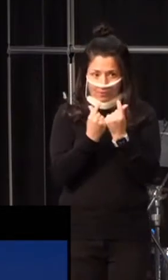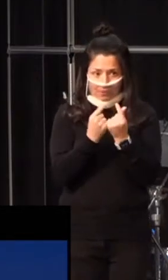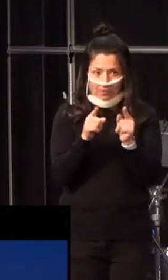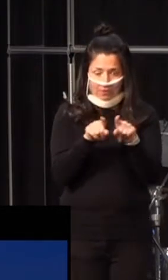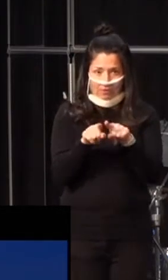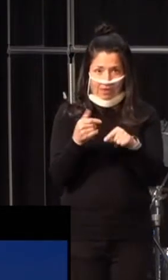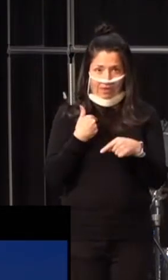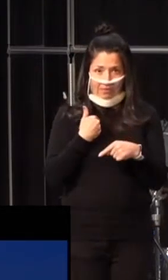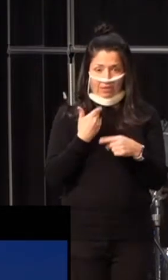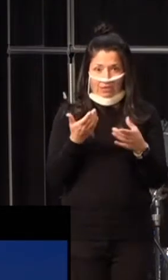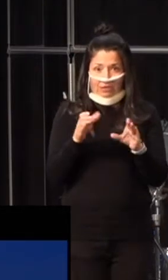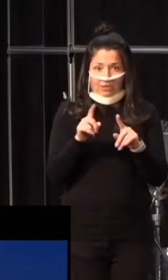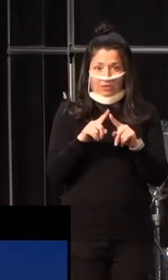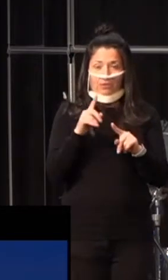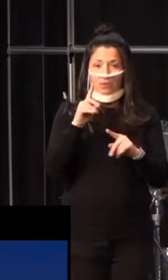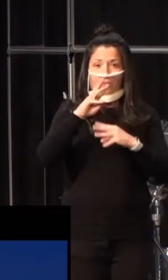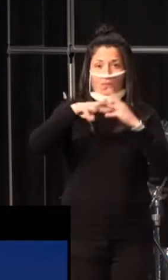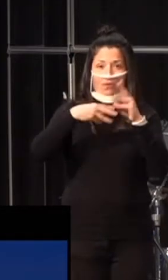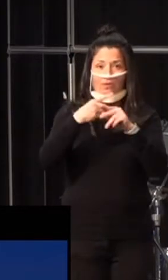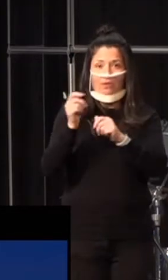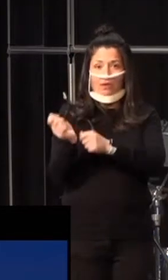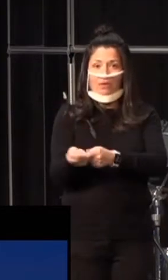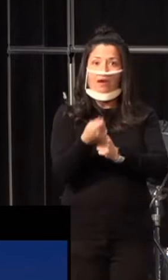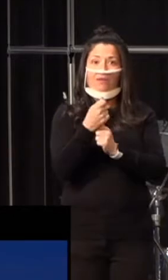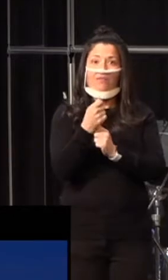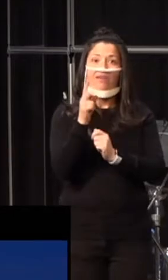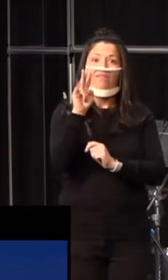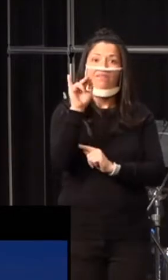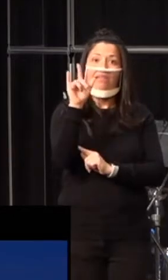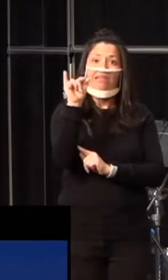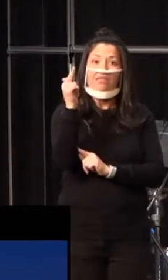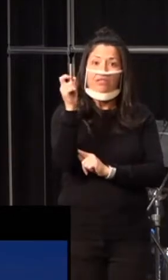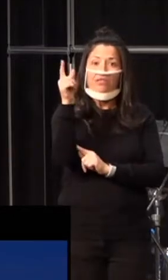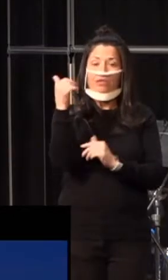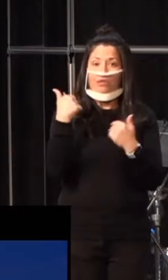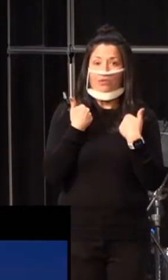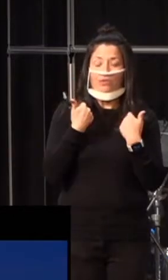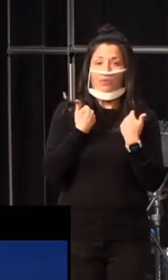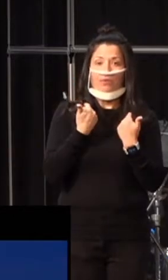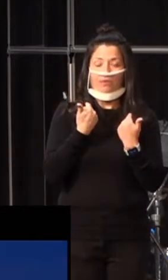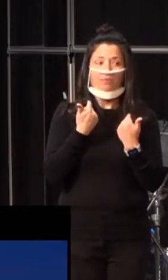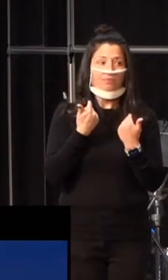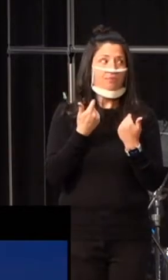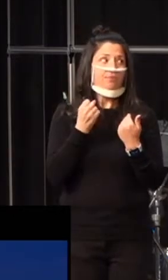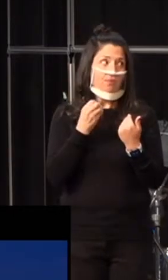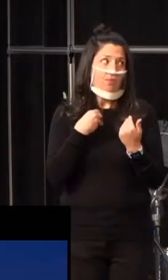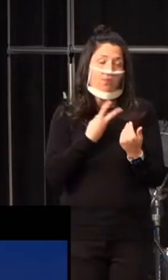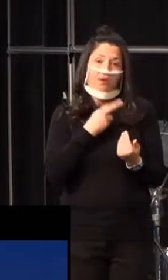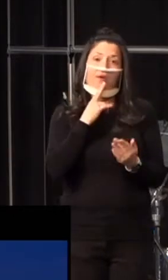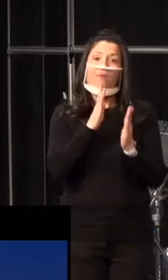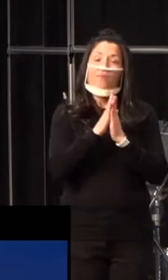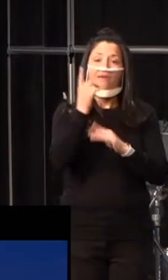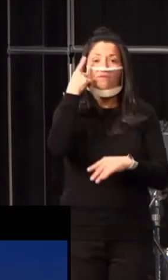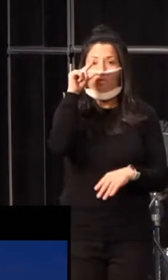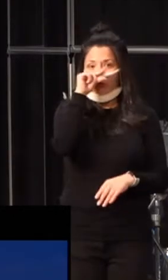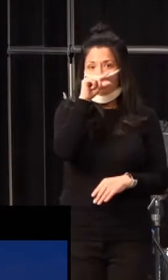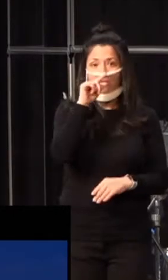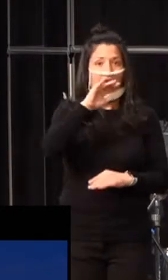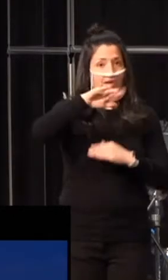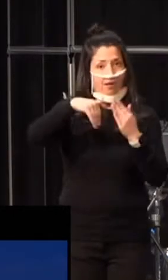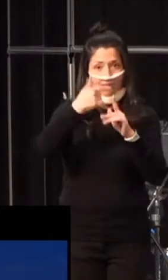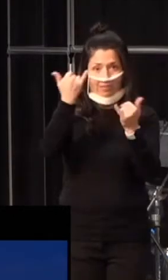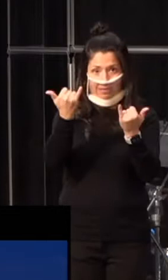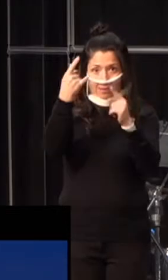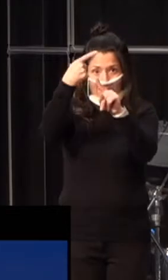the World Golf Village youth and the Wildwood youth to tell them what's going on around the world through church planting. So we've been praying for Greece all month.